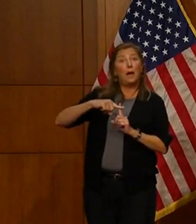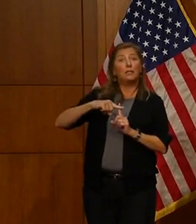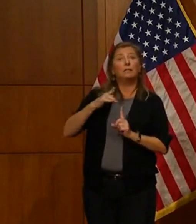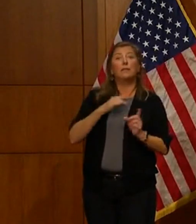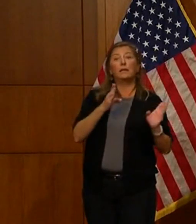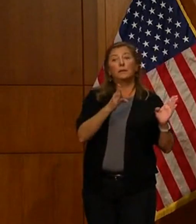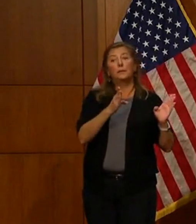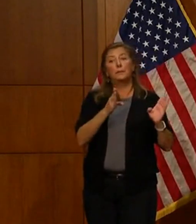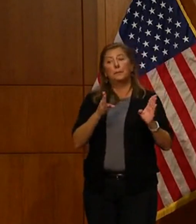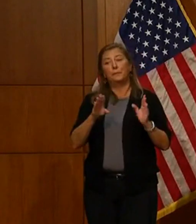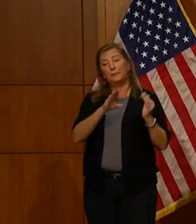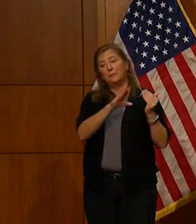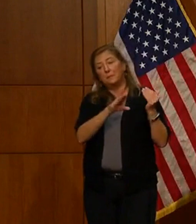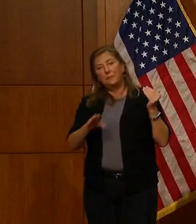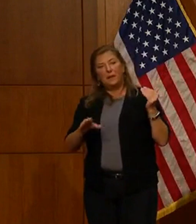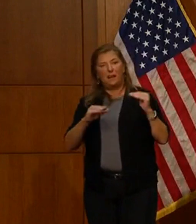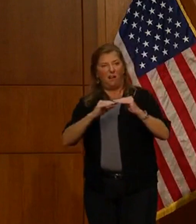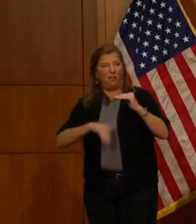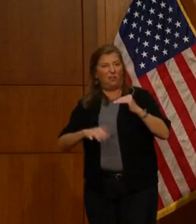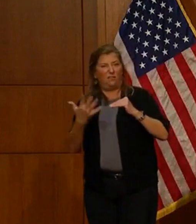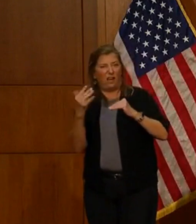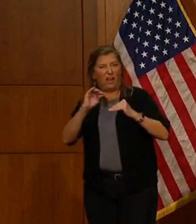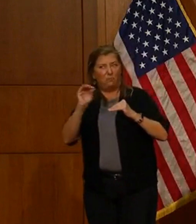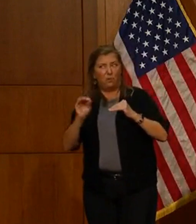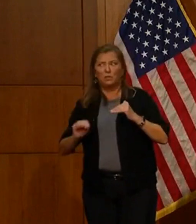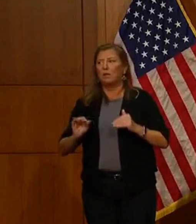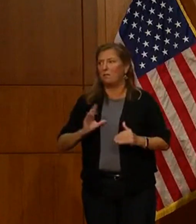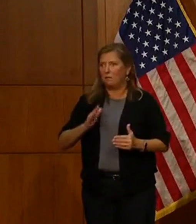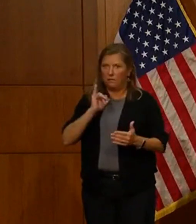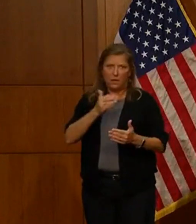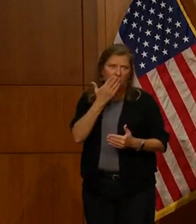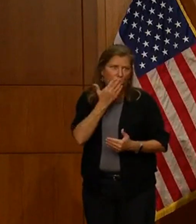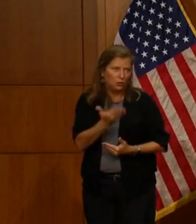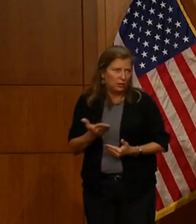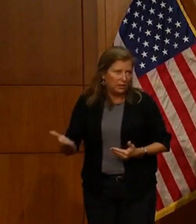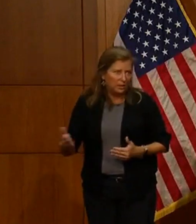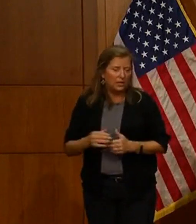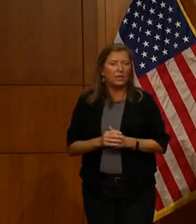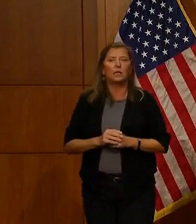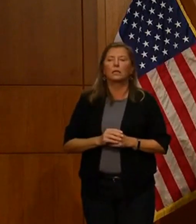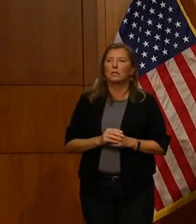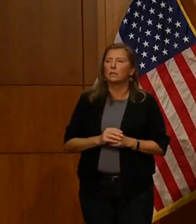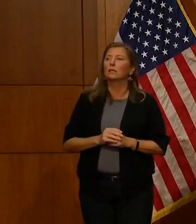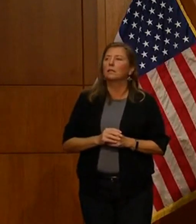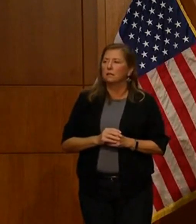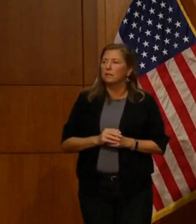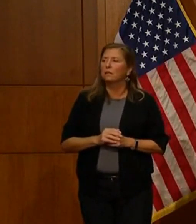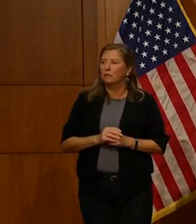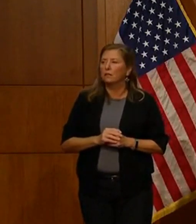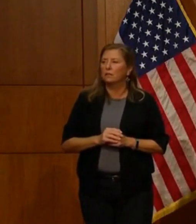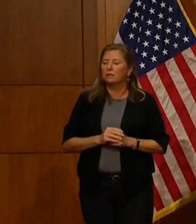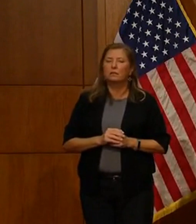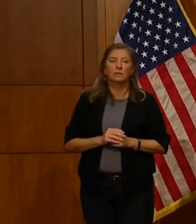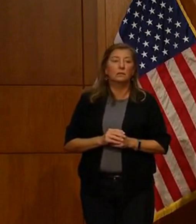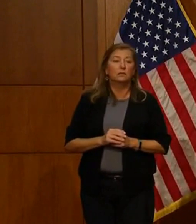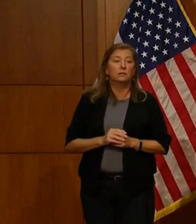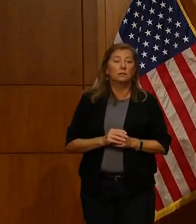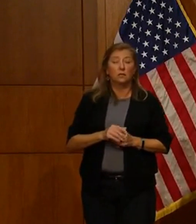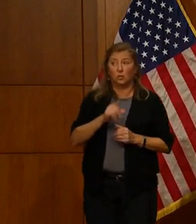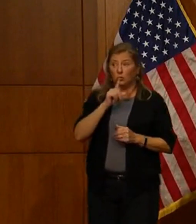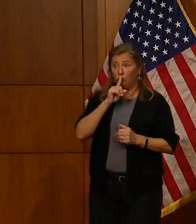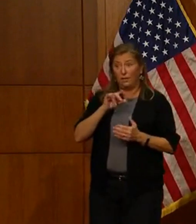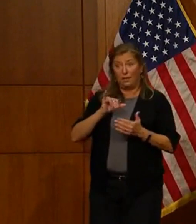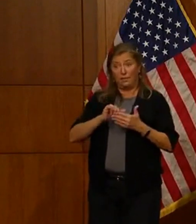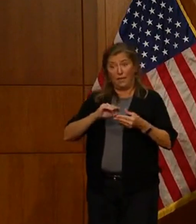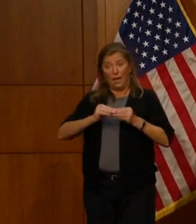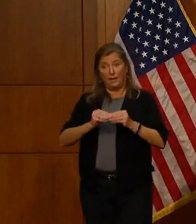trending downward. It's now below 5%, and that's really a good thing. As always, it is entirely up to